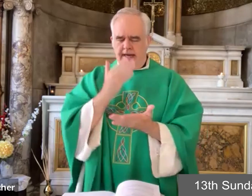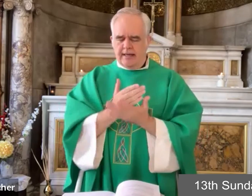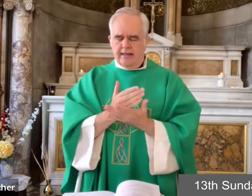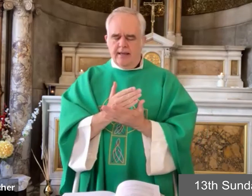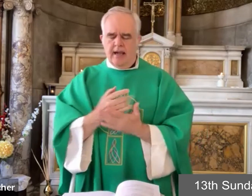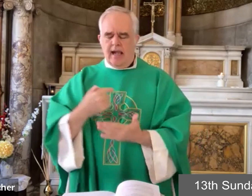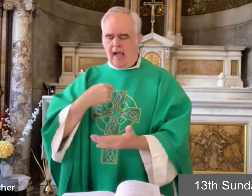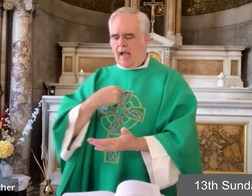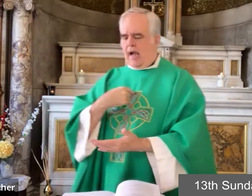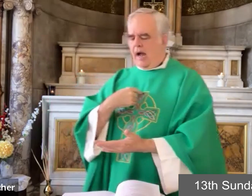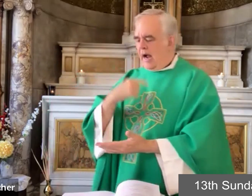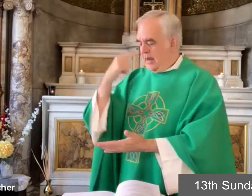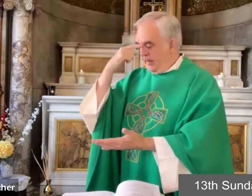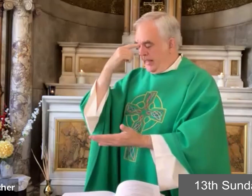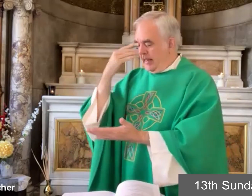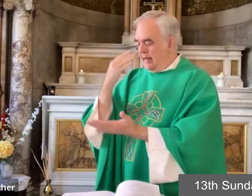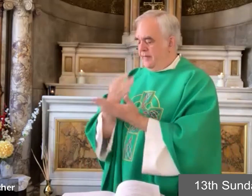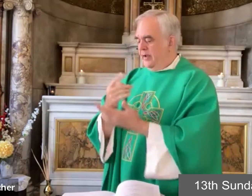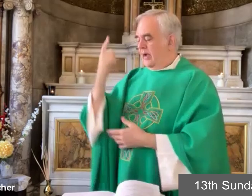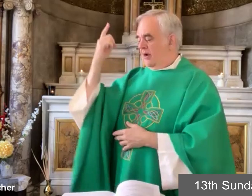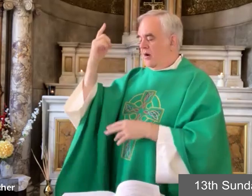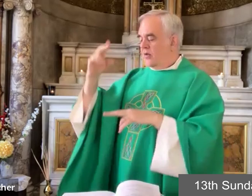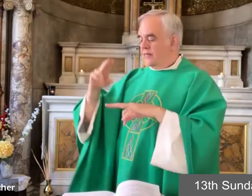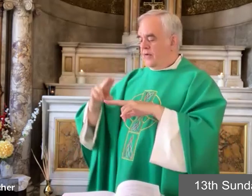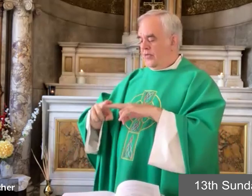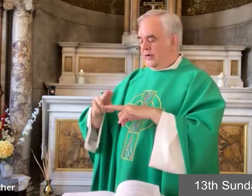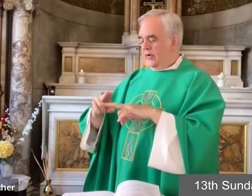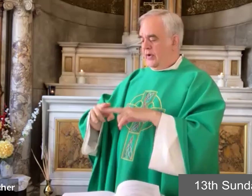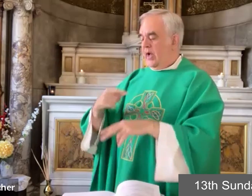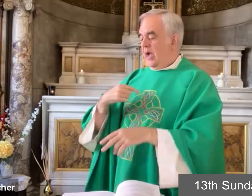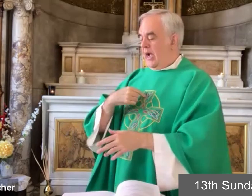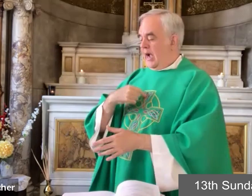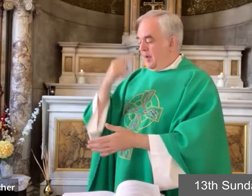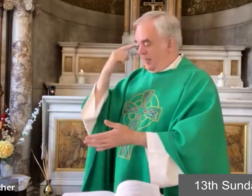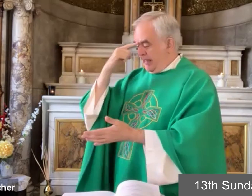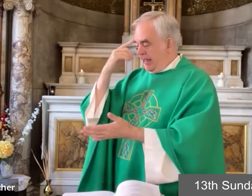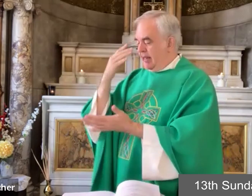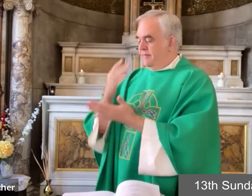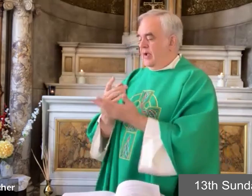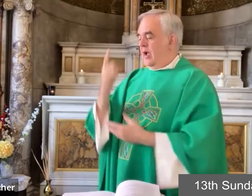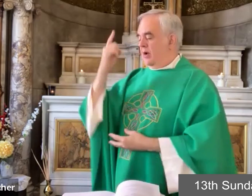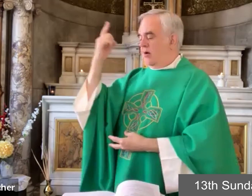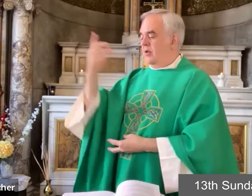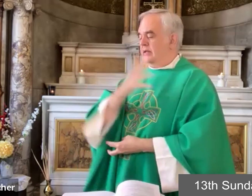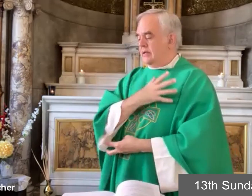creed. I believe in God the Father. I believe in God the